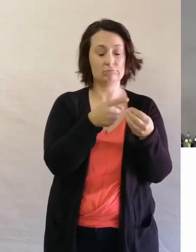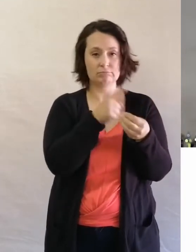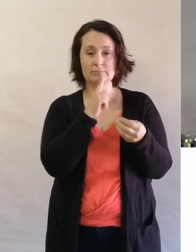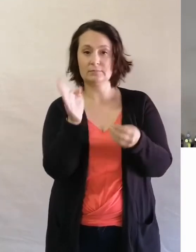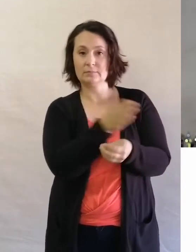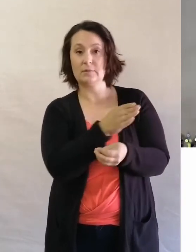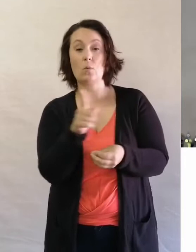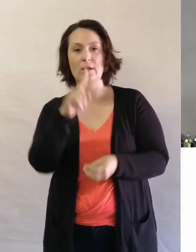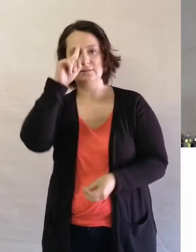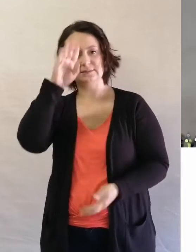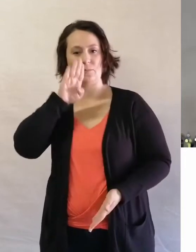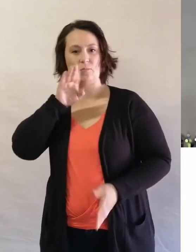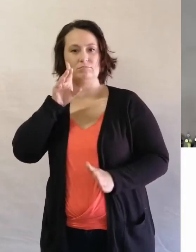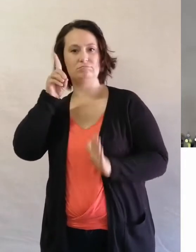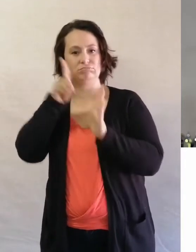depression,